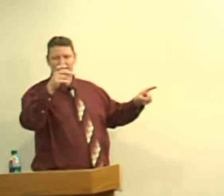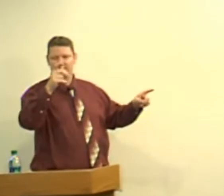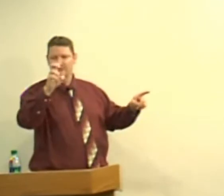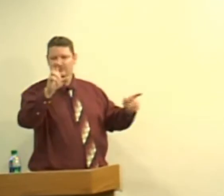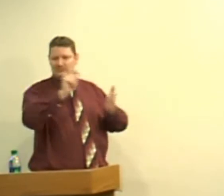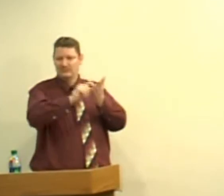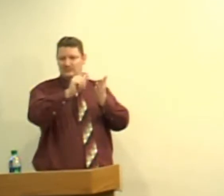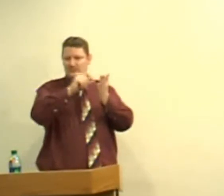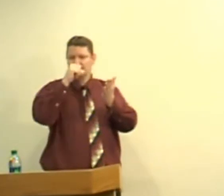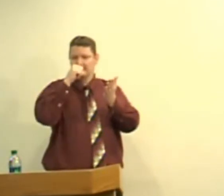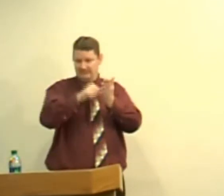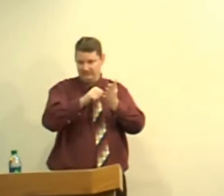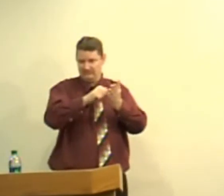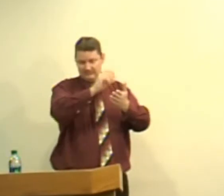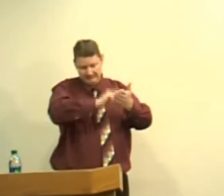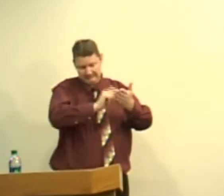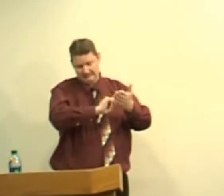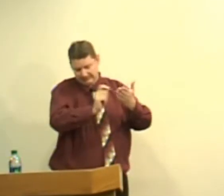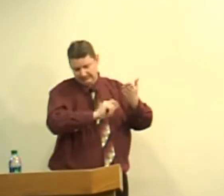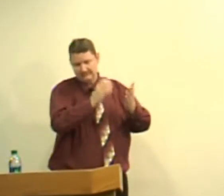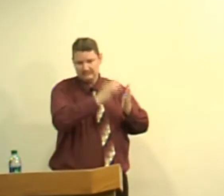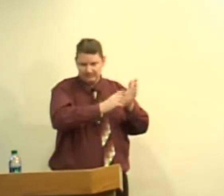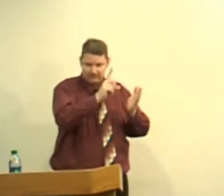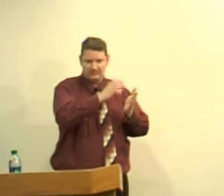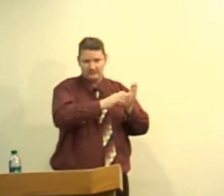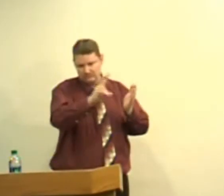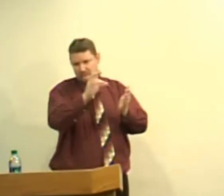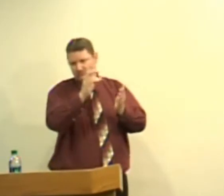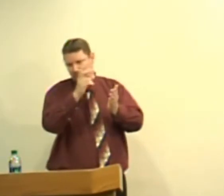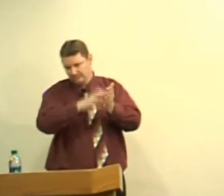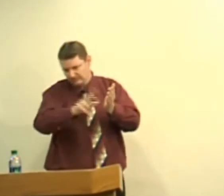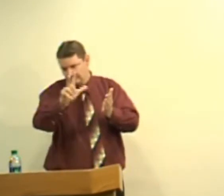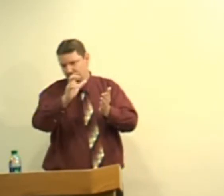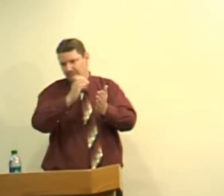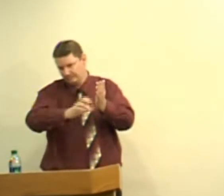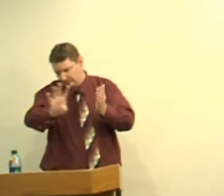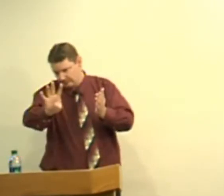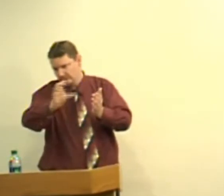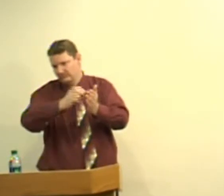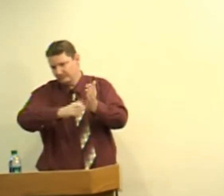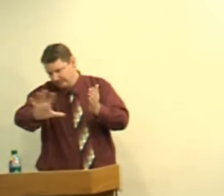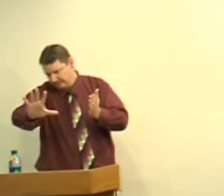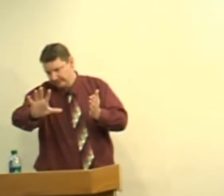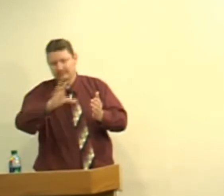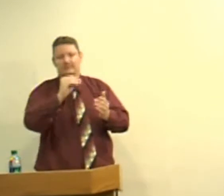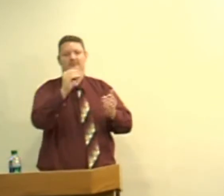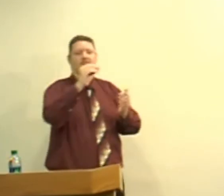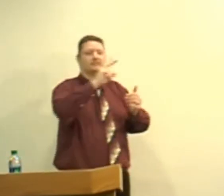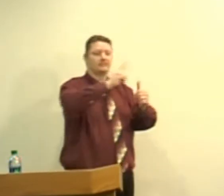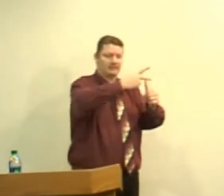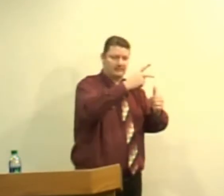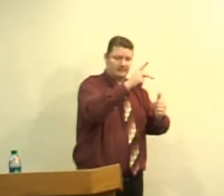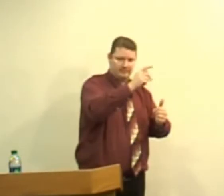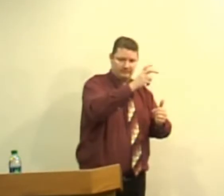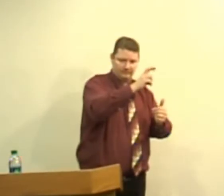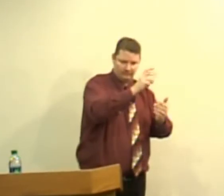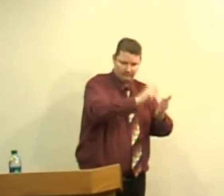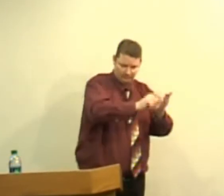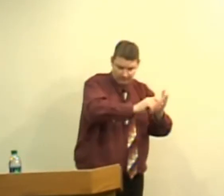Now, back in the time, in the writings of Peter, and we see all of these, 1